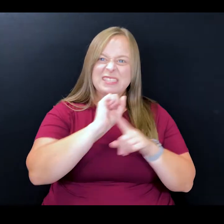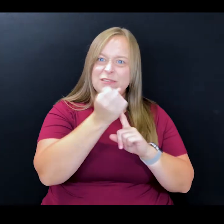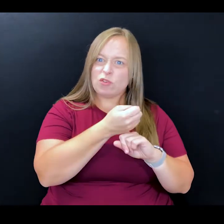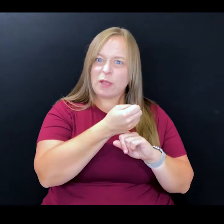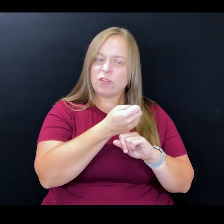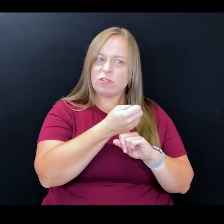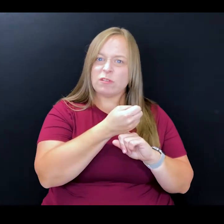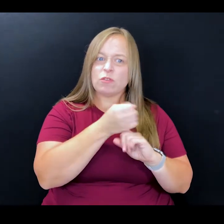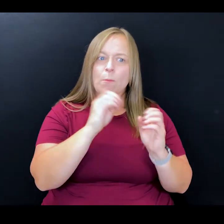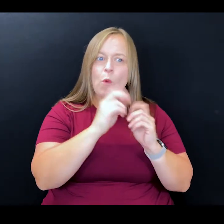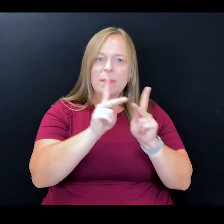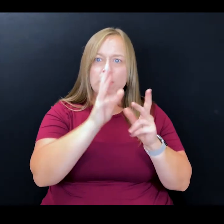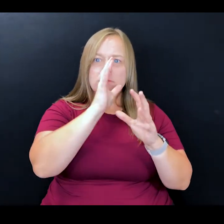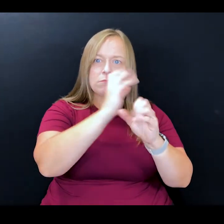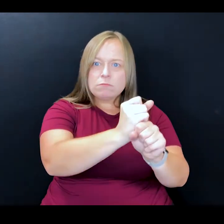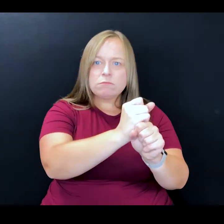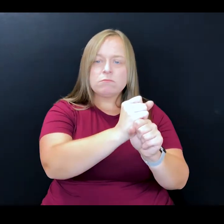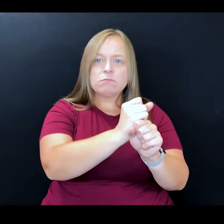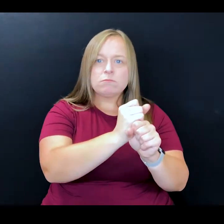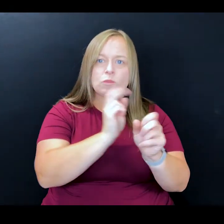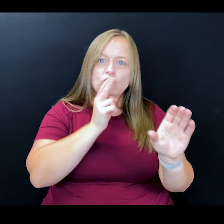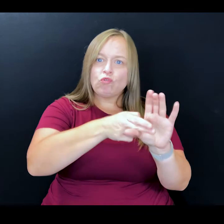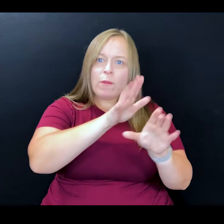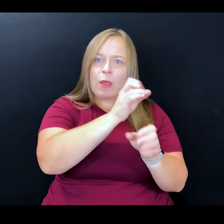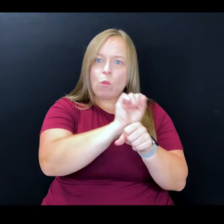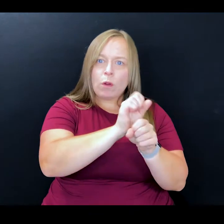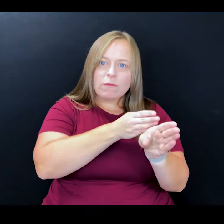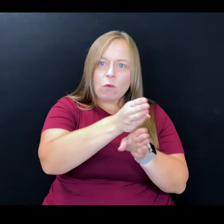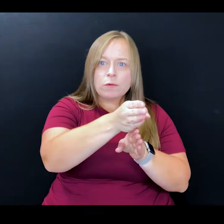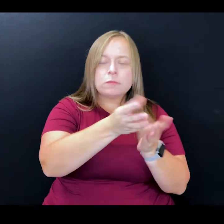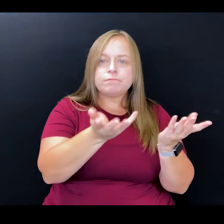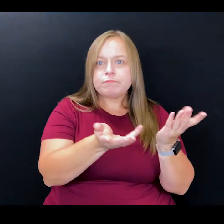the situation so that more people will be able to join that